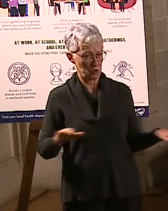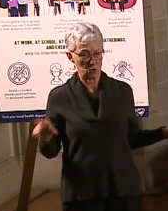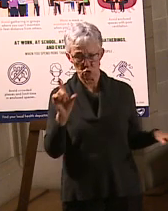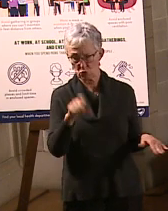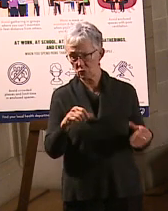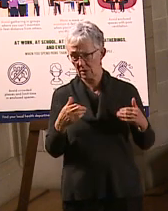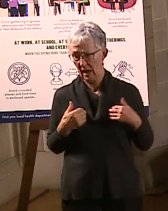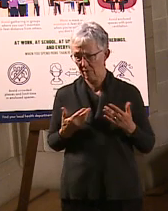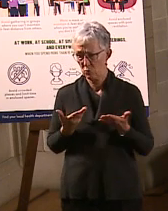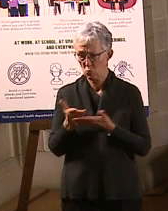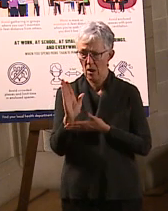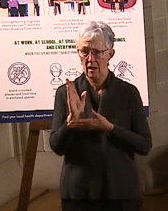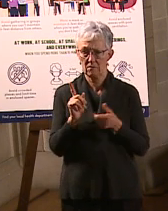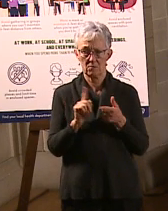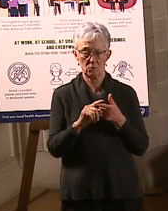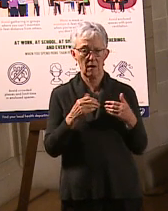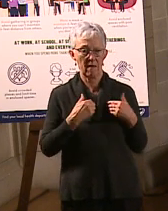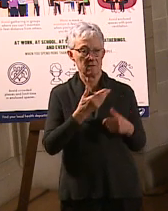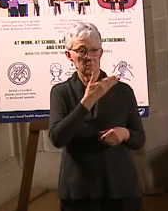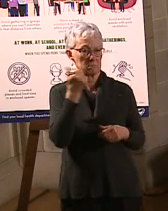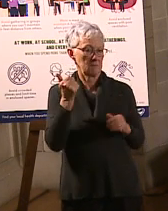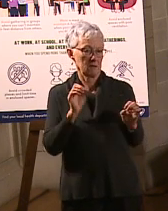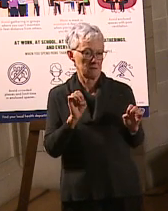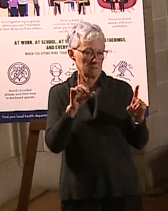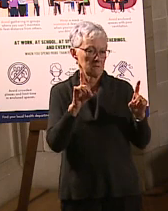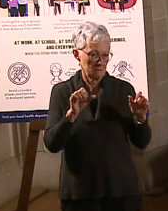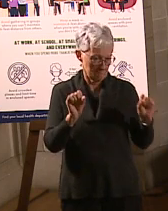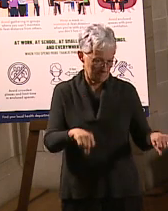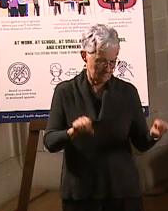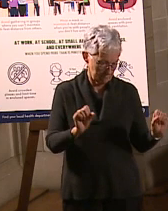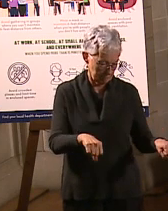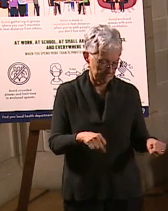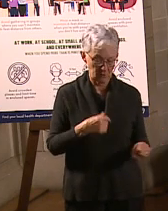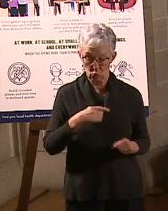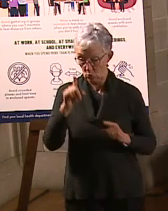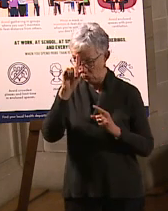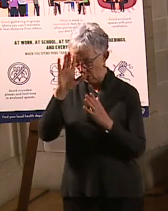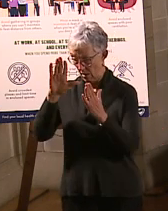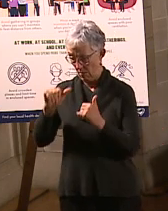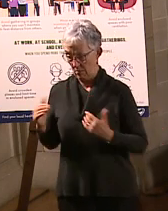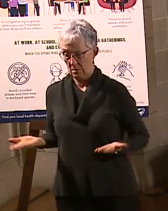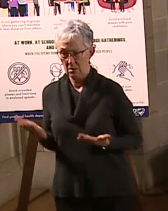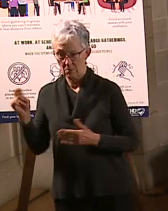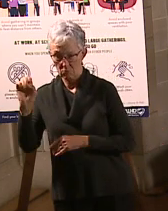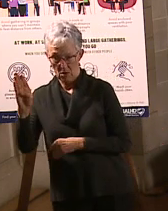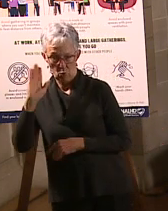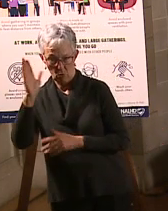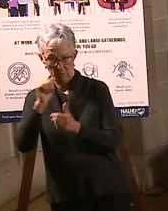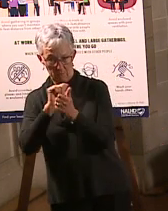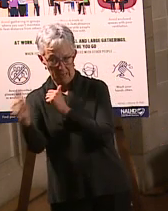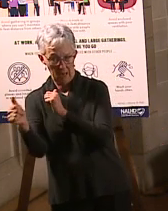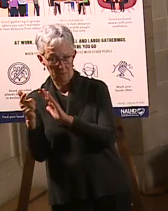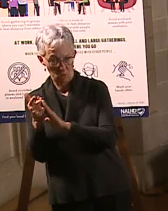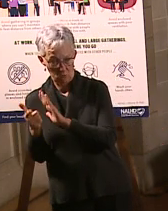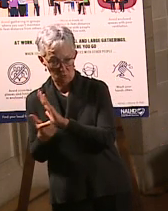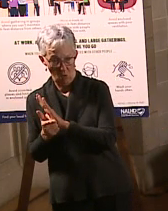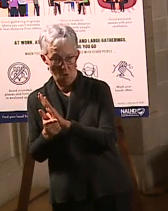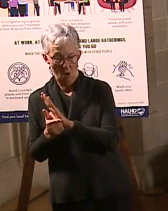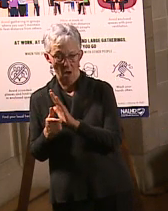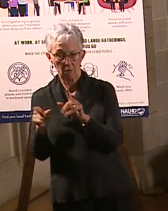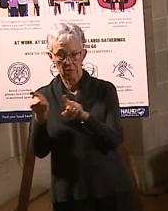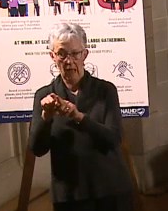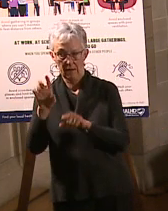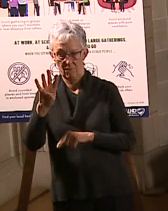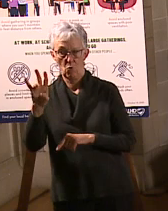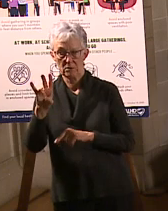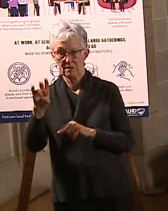hope that Nebraska will soon join the 47 other states, plus Washington, D.C., that